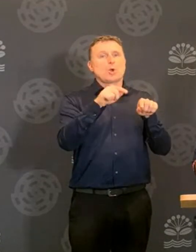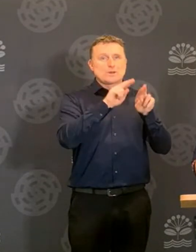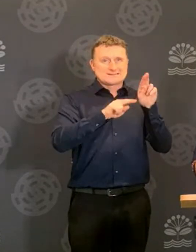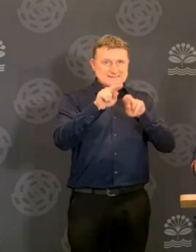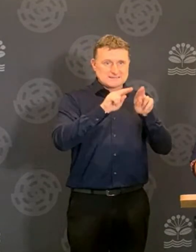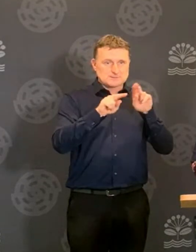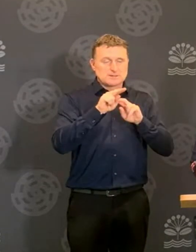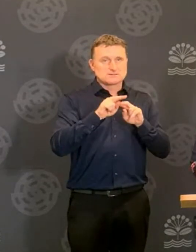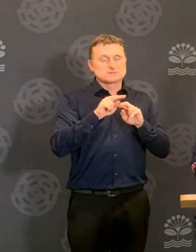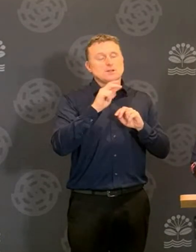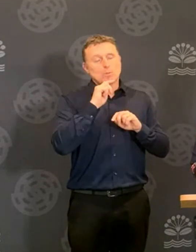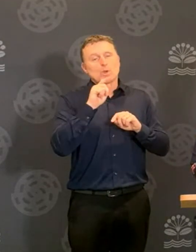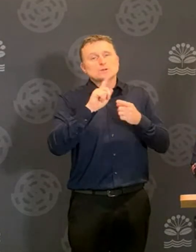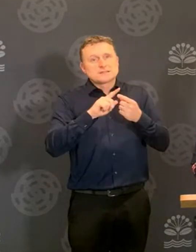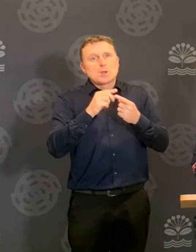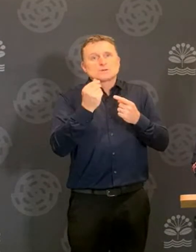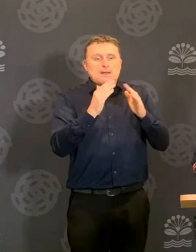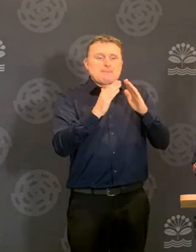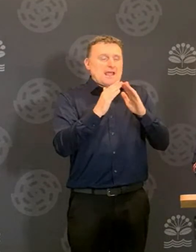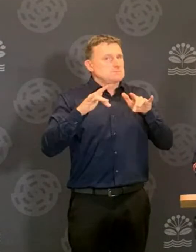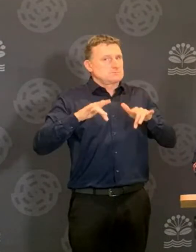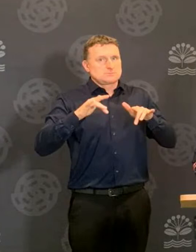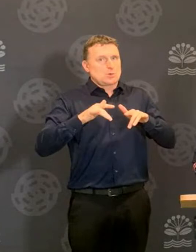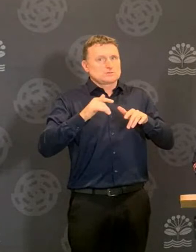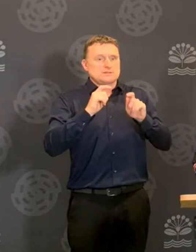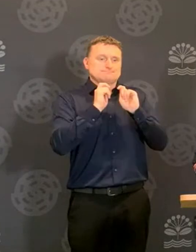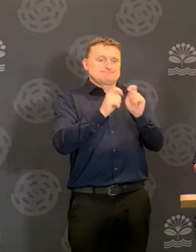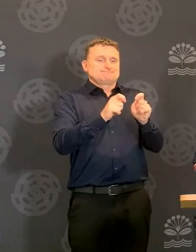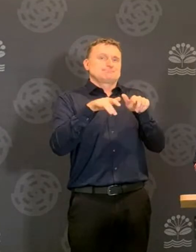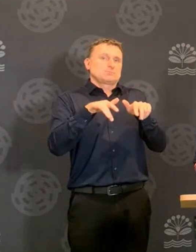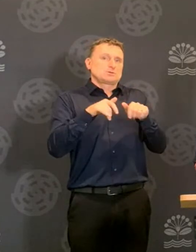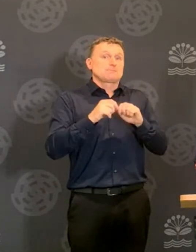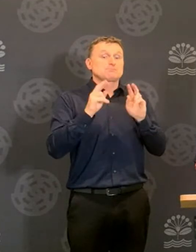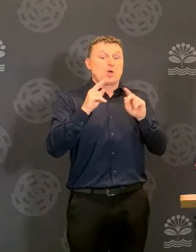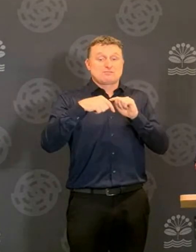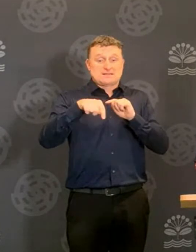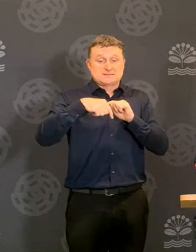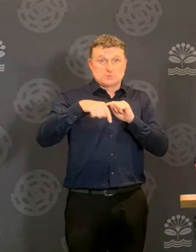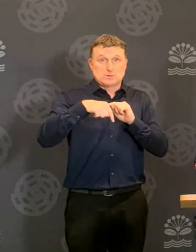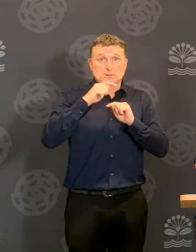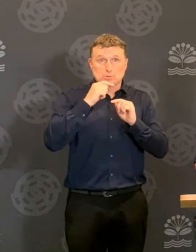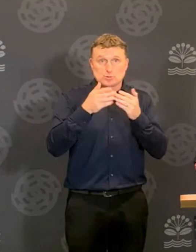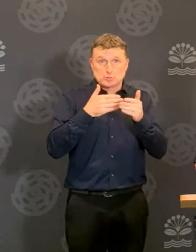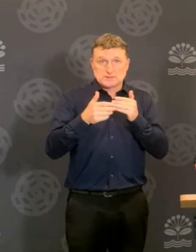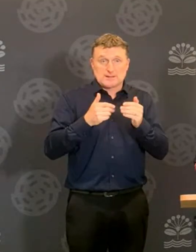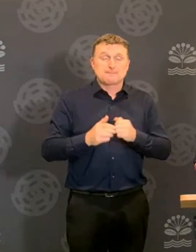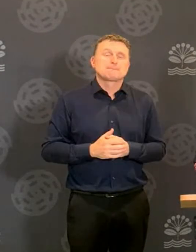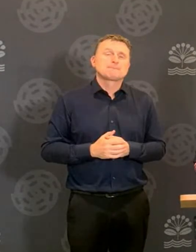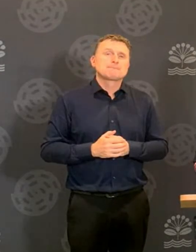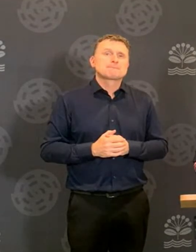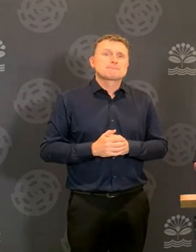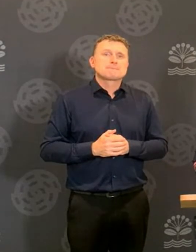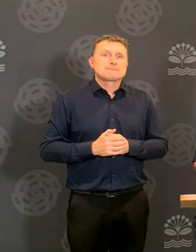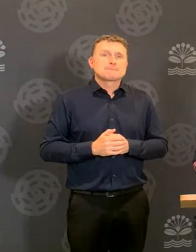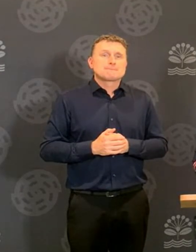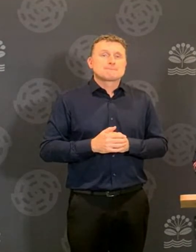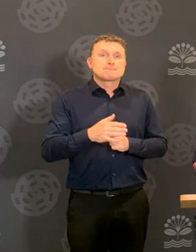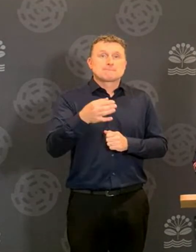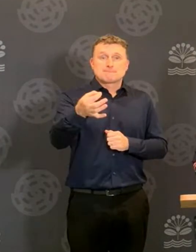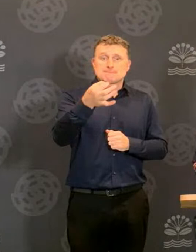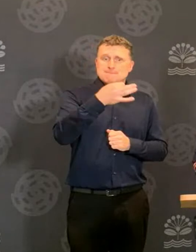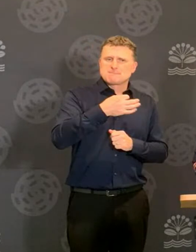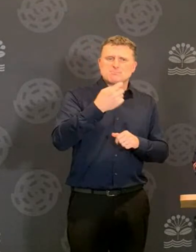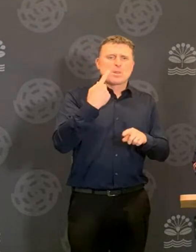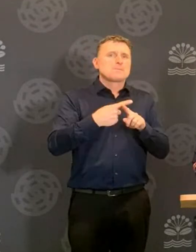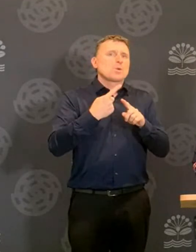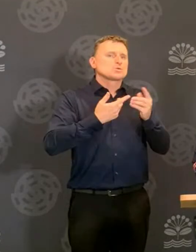So there will still be a bit of a tail on this, but the bulk of it will be done by the end of this week. And just finally from me, from what you know from emergency services, how are